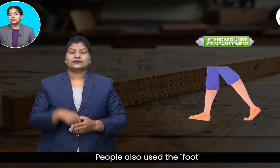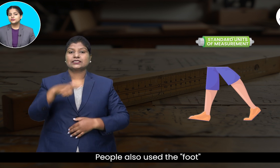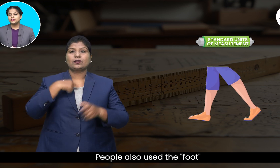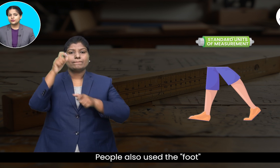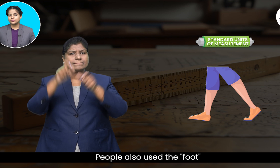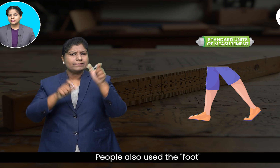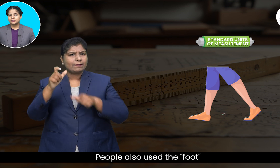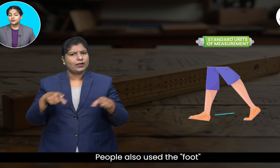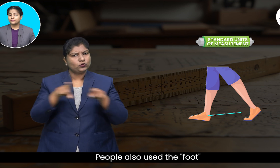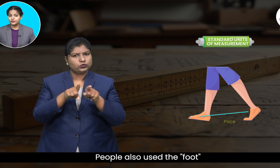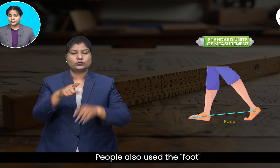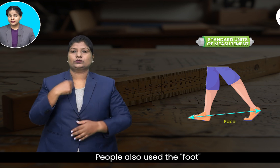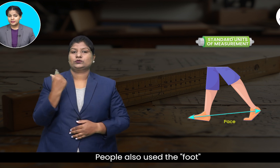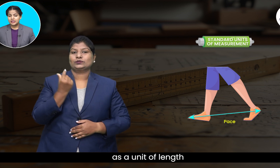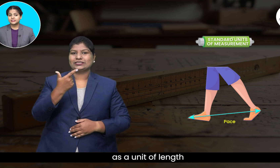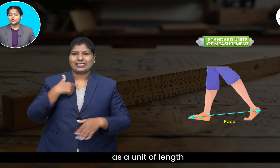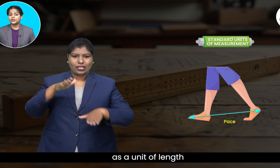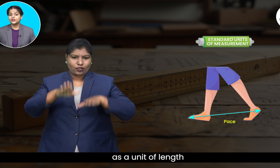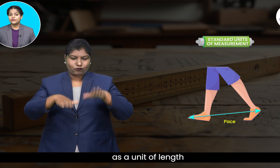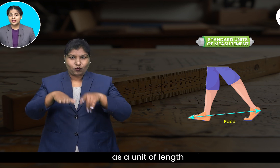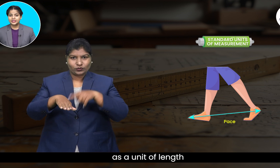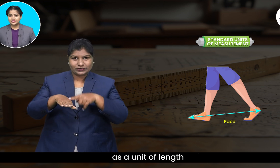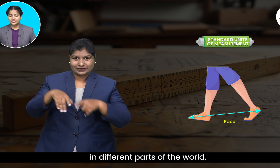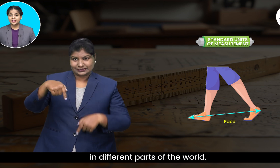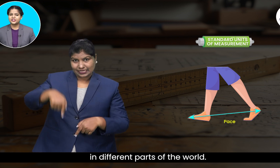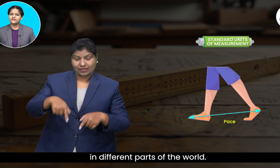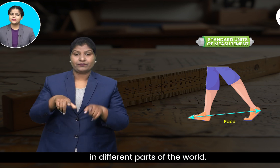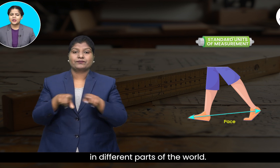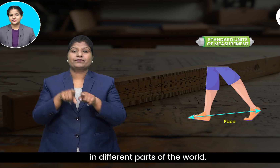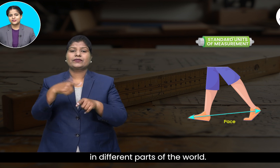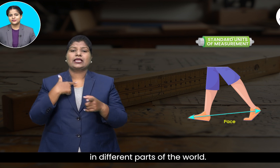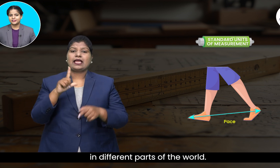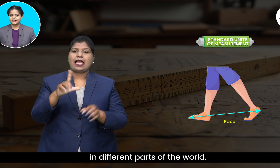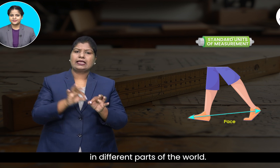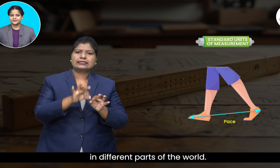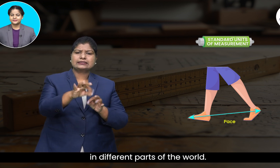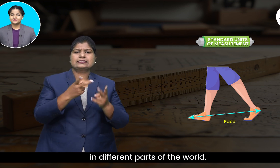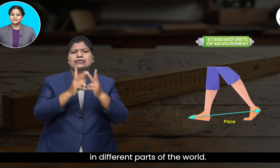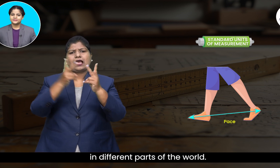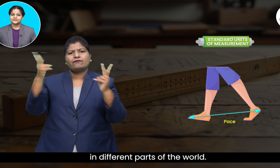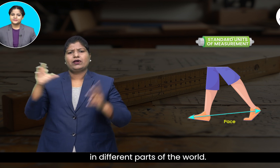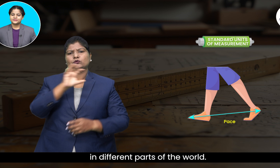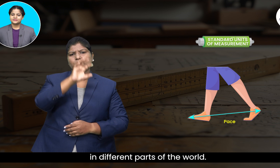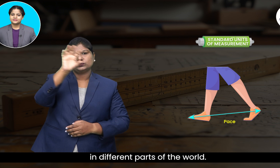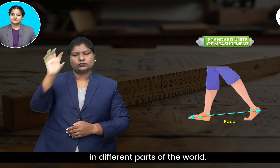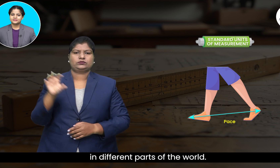People also used the foot as a unit of length in different parts of the world.